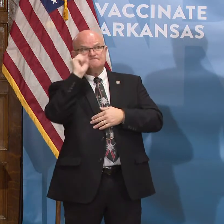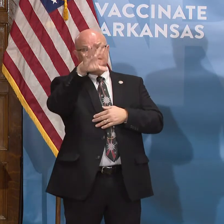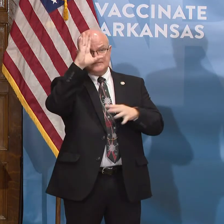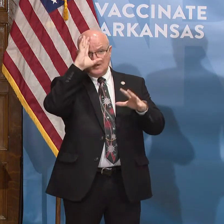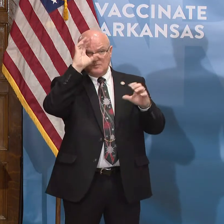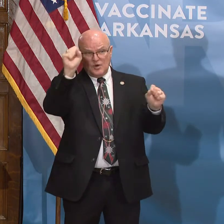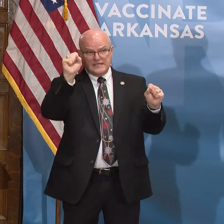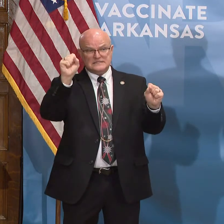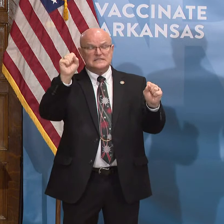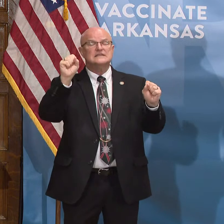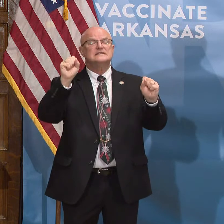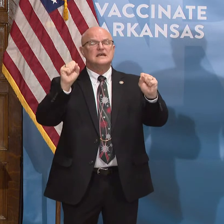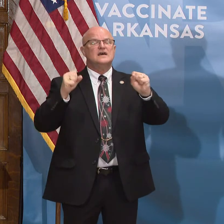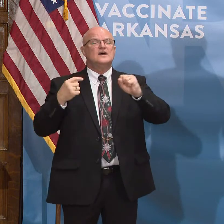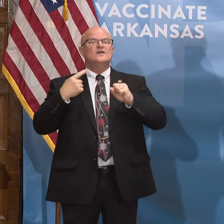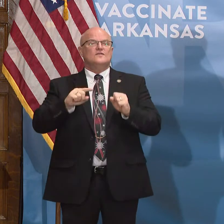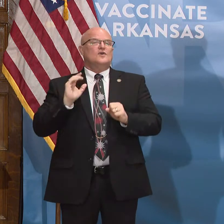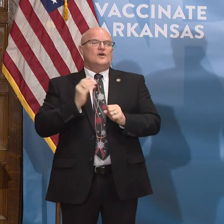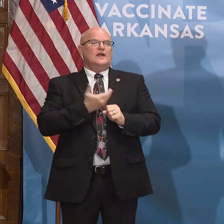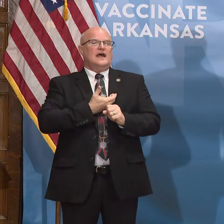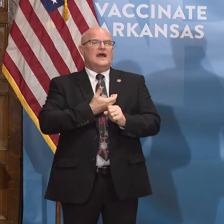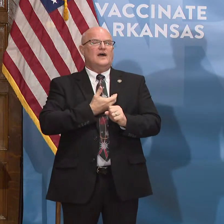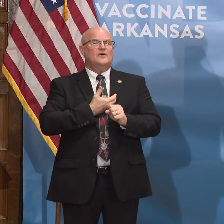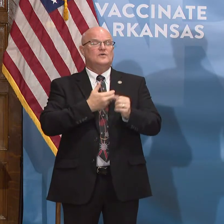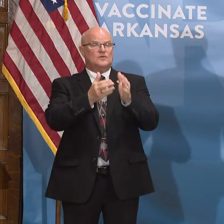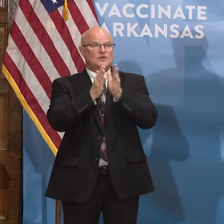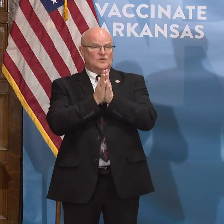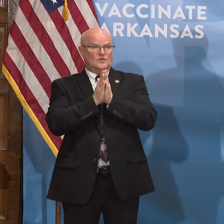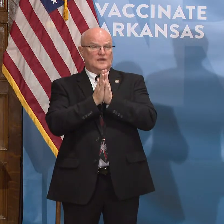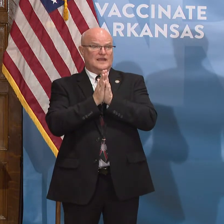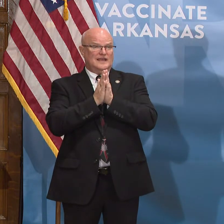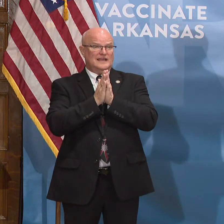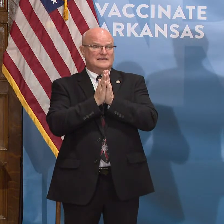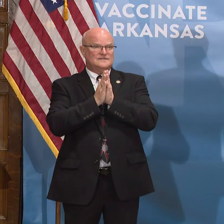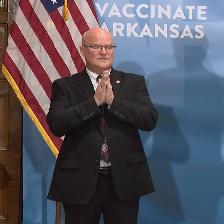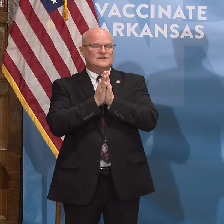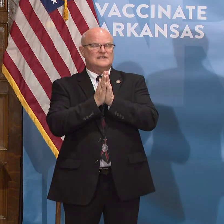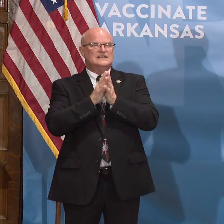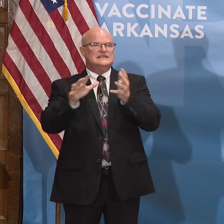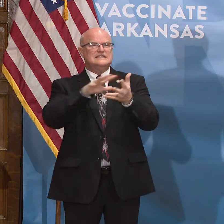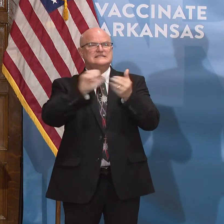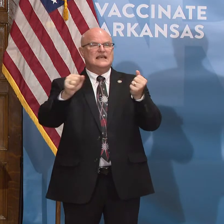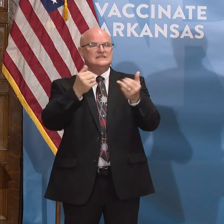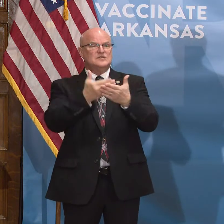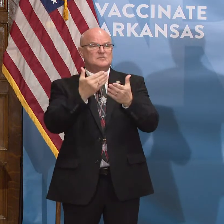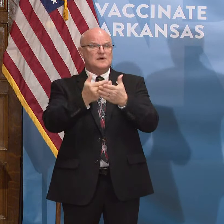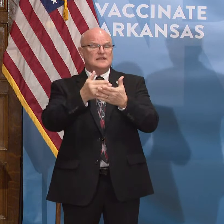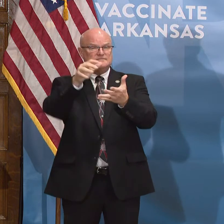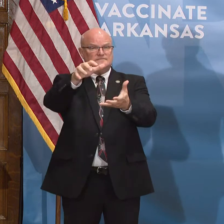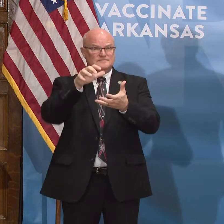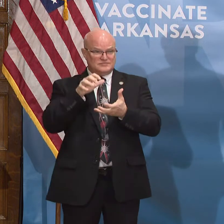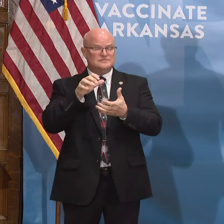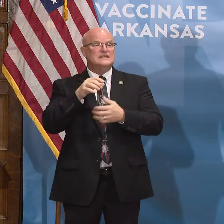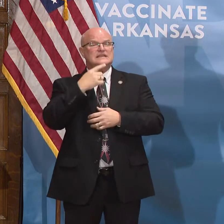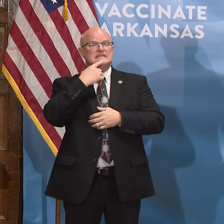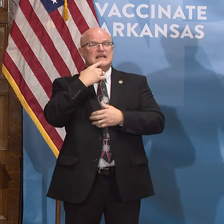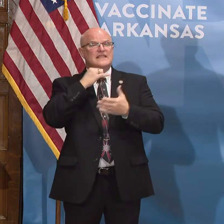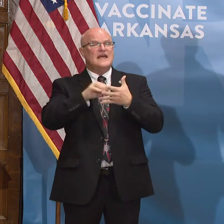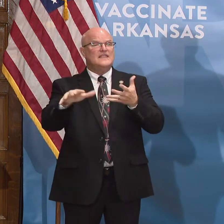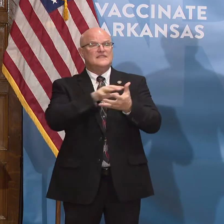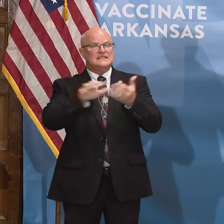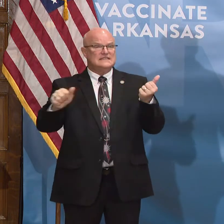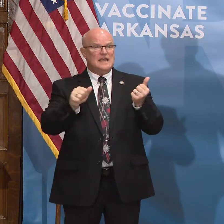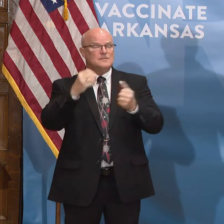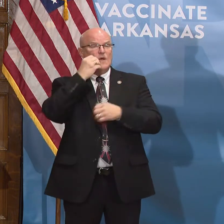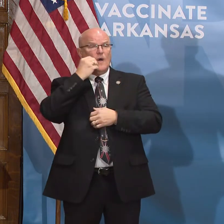president for our request for disaster declaration recites the